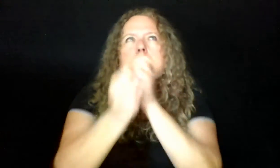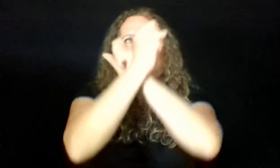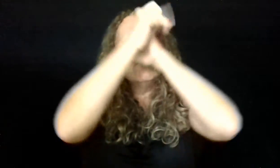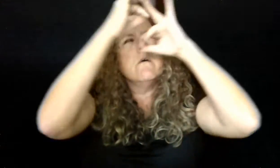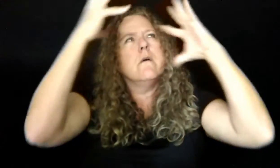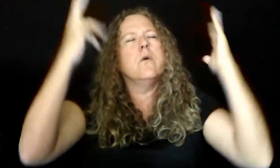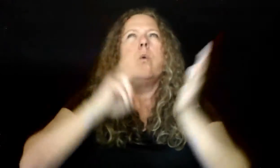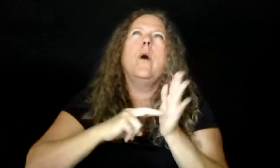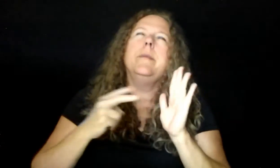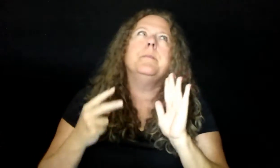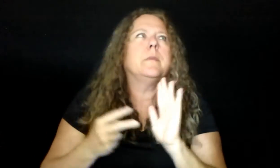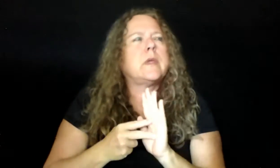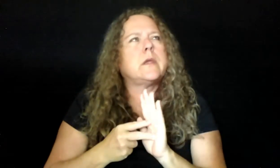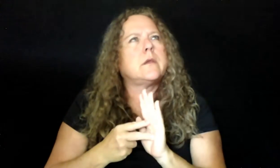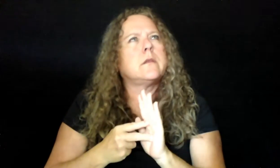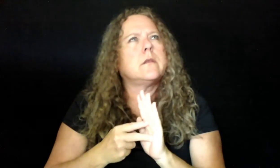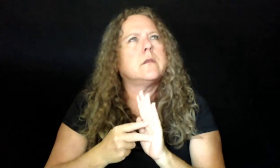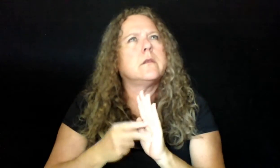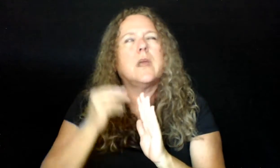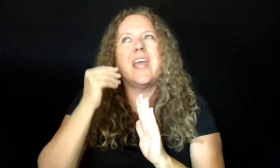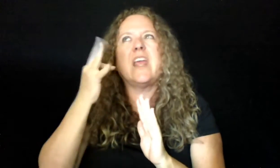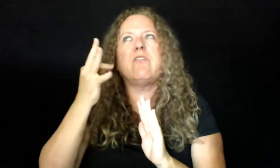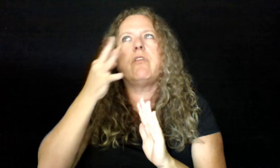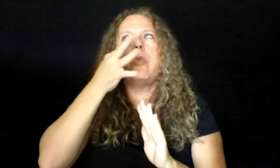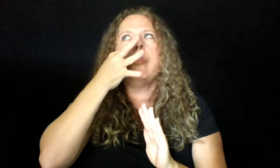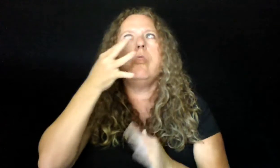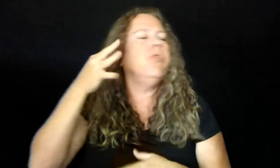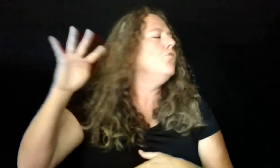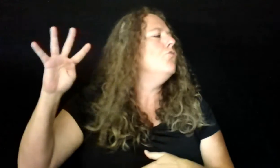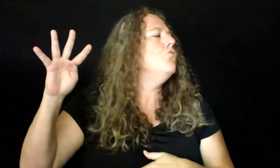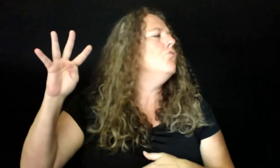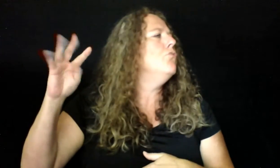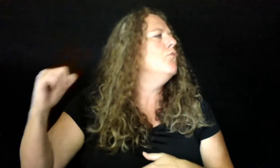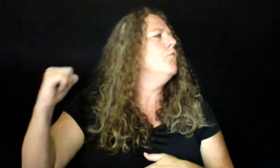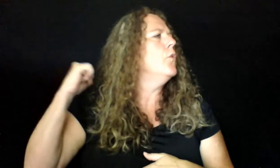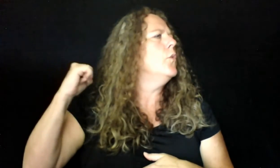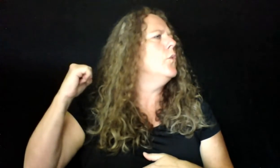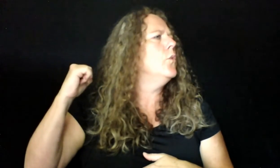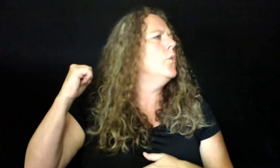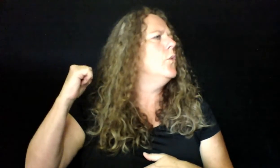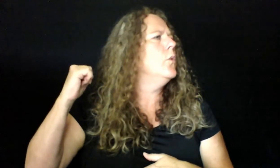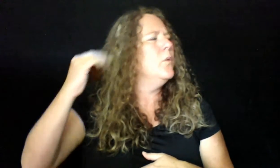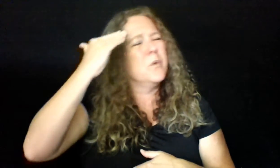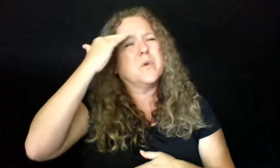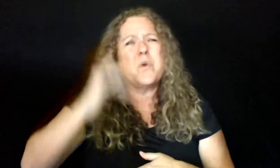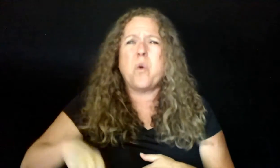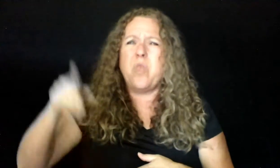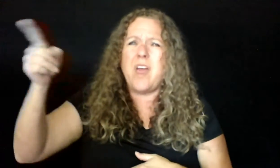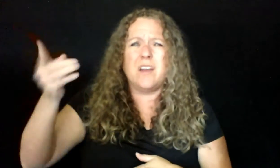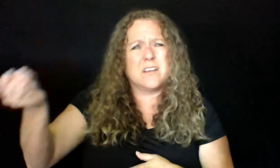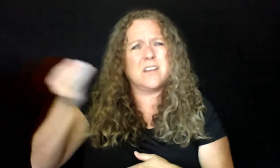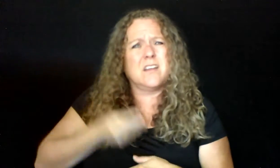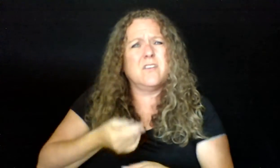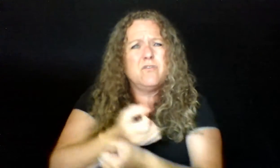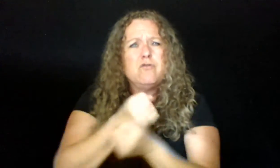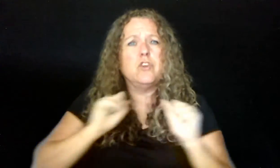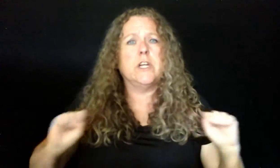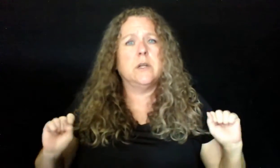be in compliance with that plan? We know that God has given us freedom. We know that God wants us to